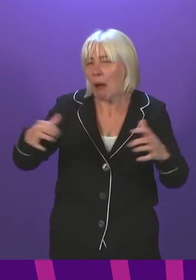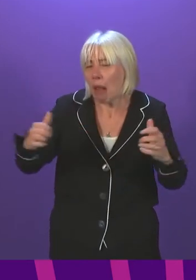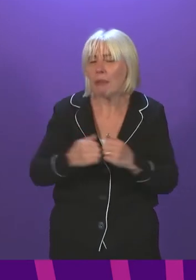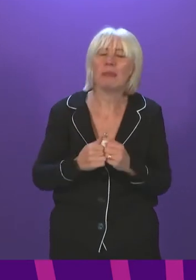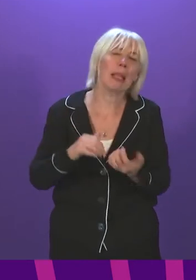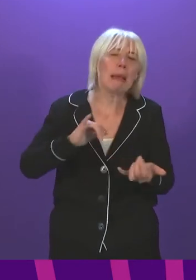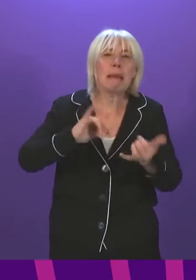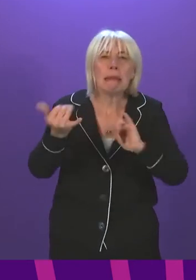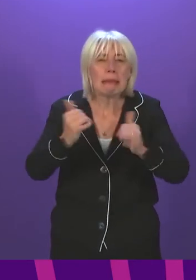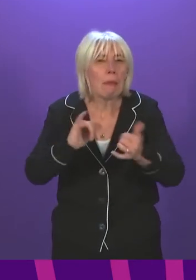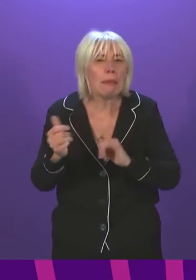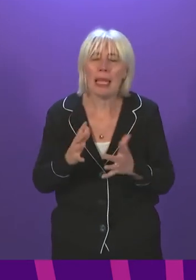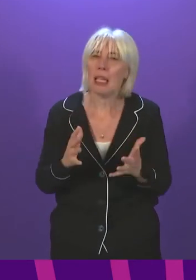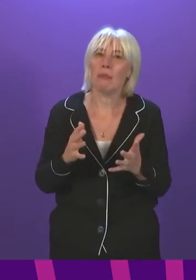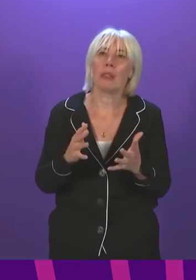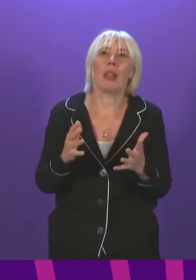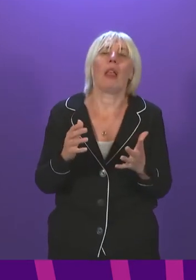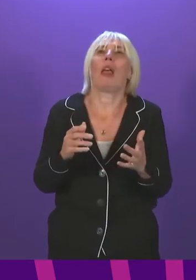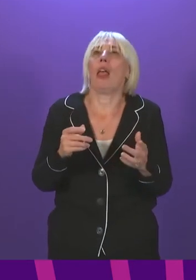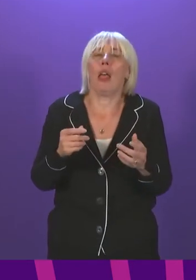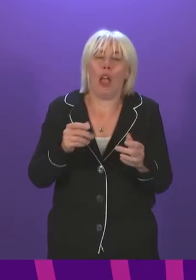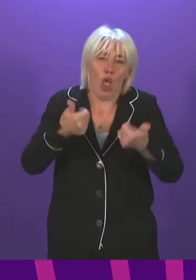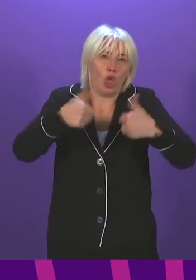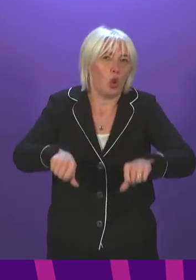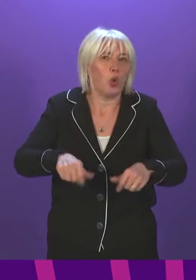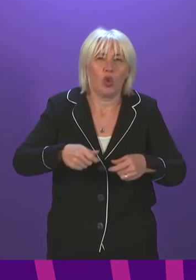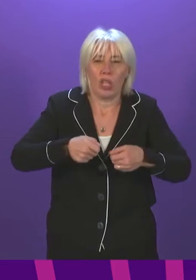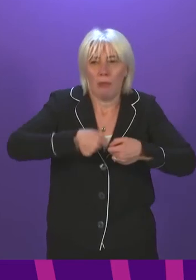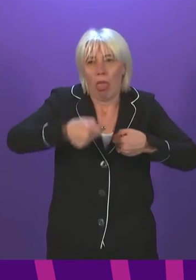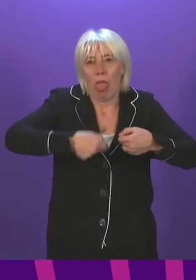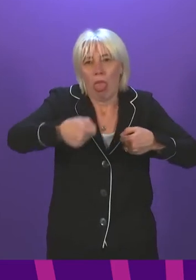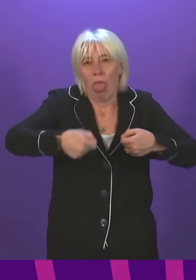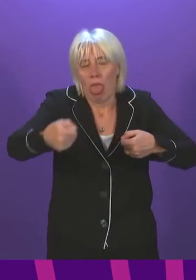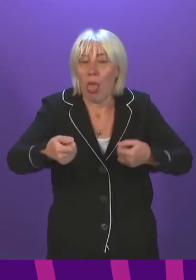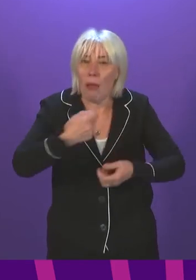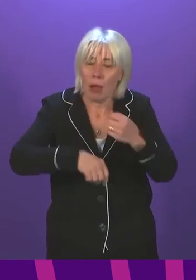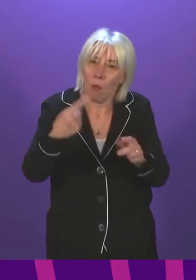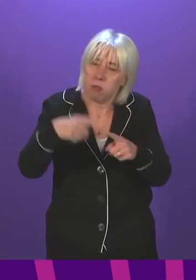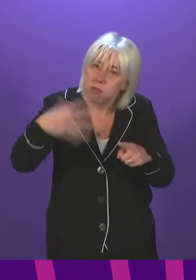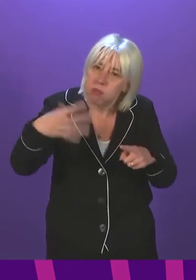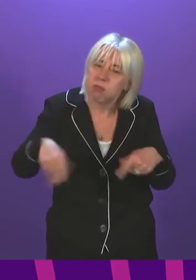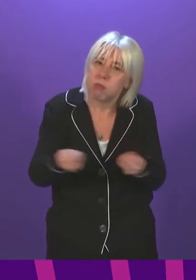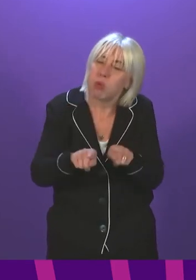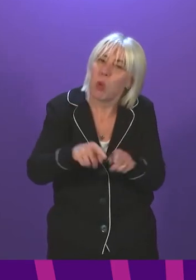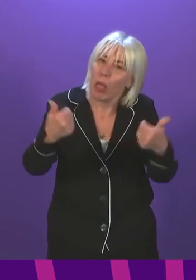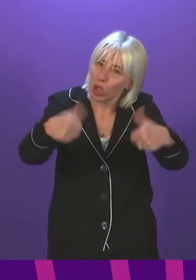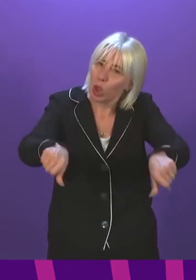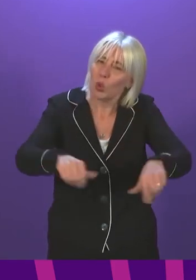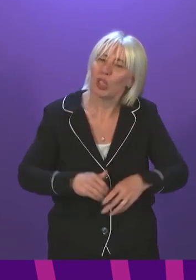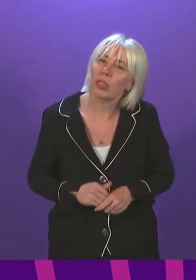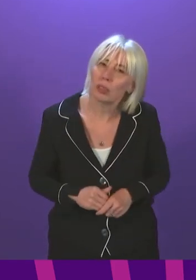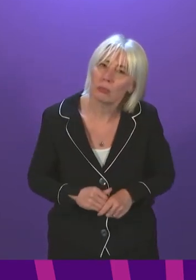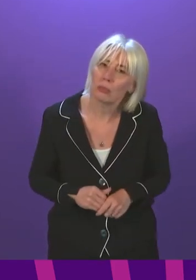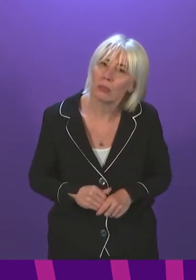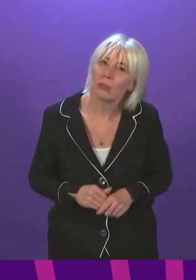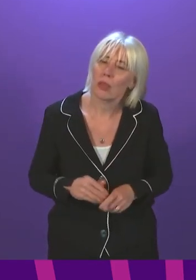where sometimes it has been a protracted solution to situations, and it has often been a costly solution, that you could,